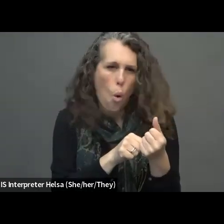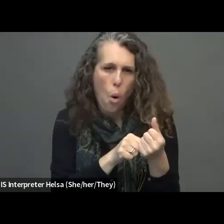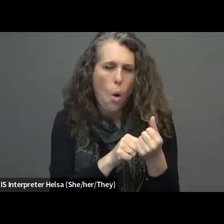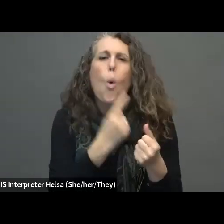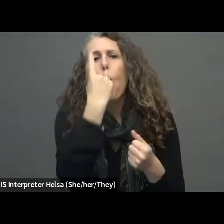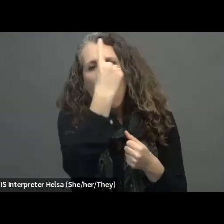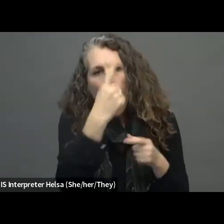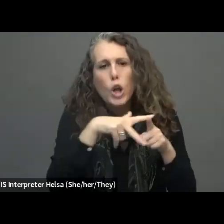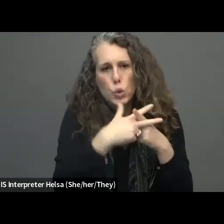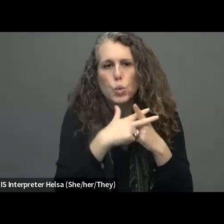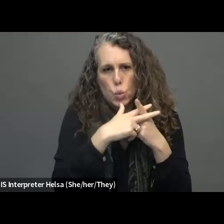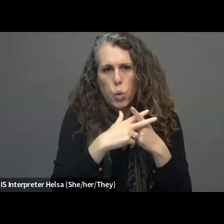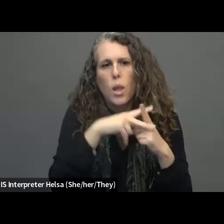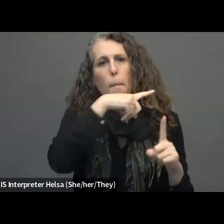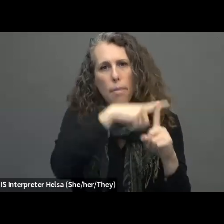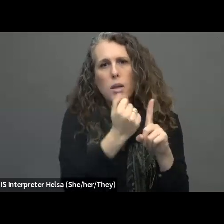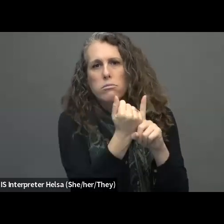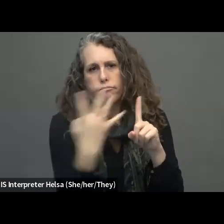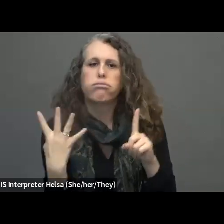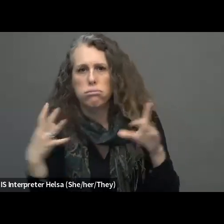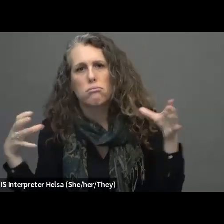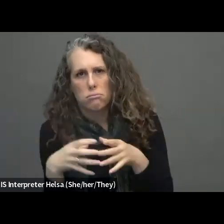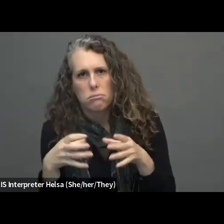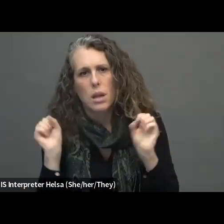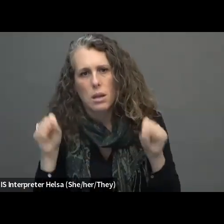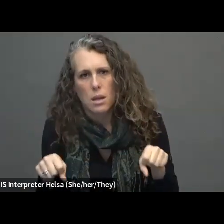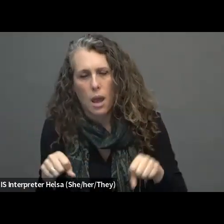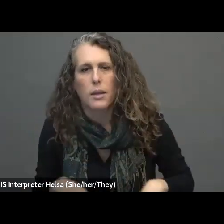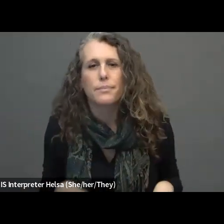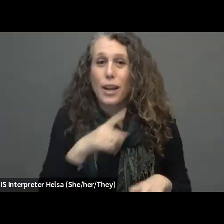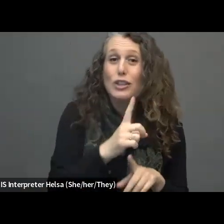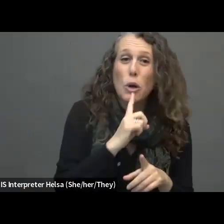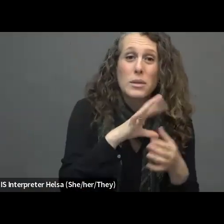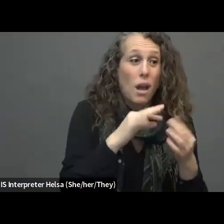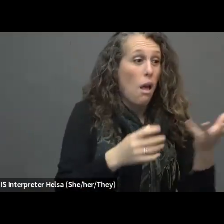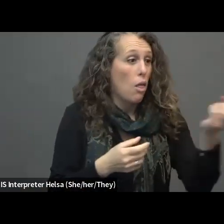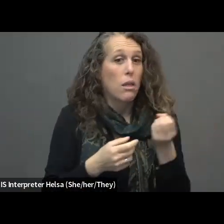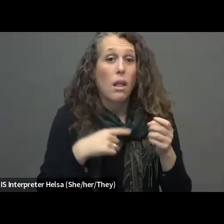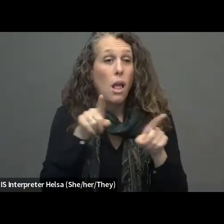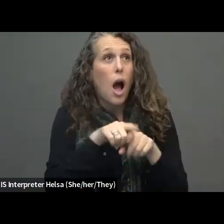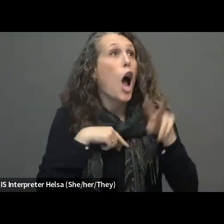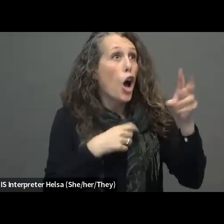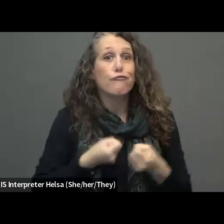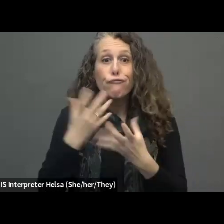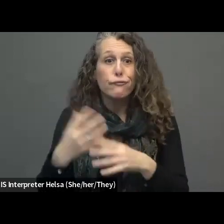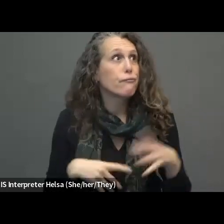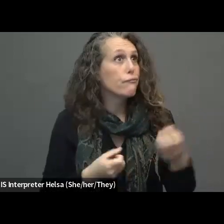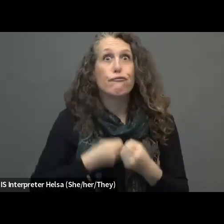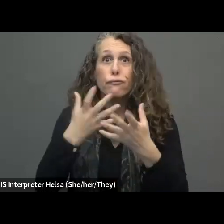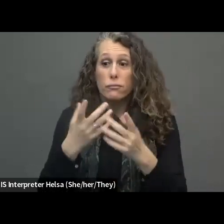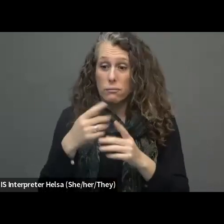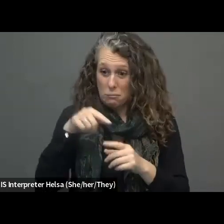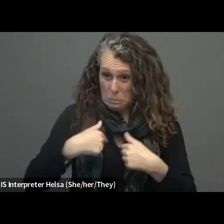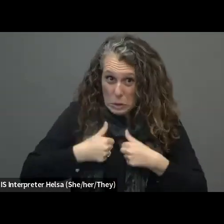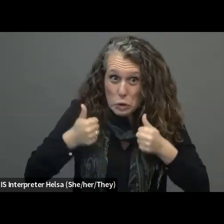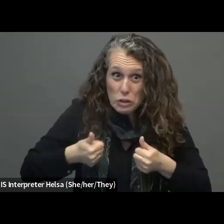And about what Thomas was saying about this is just parroting, basically, I think that we have starting evidence